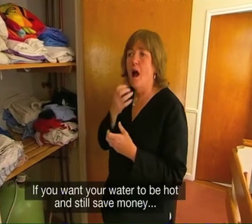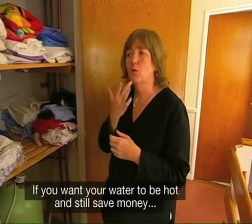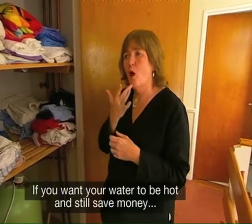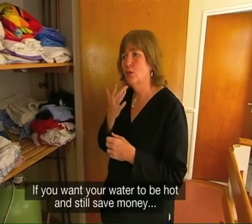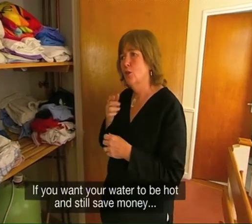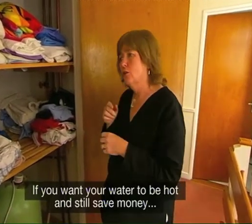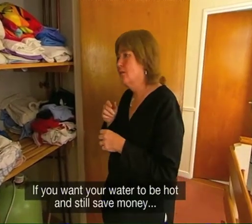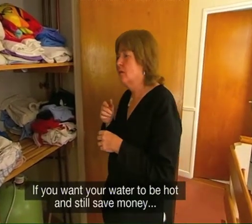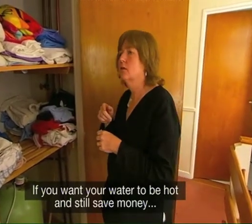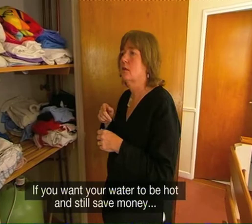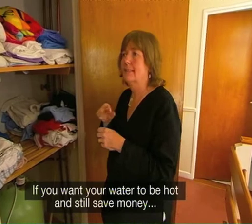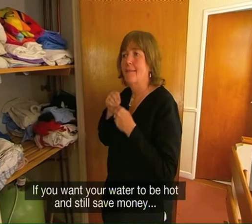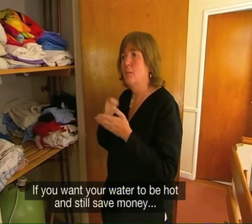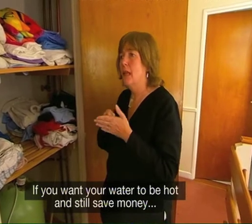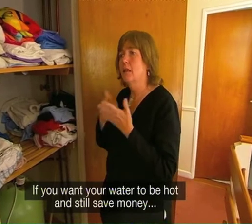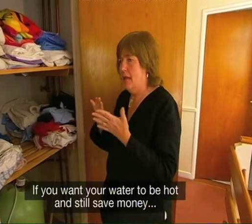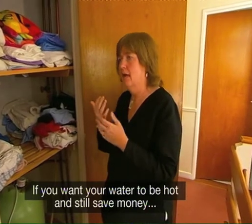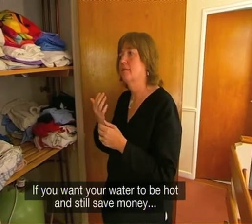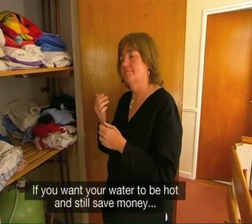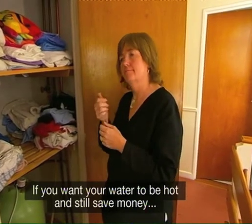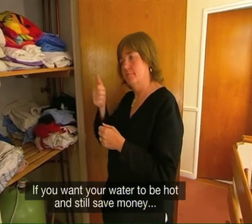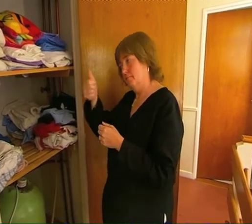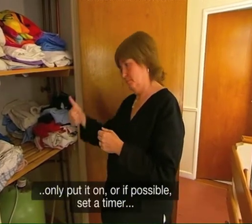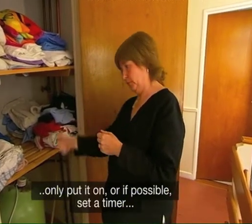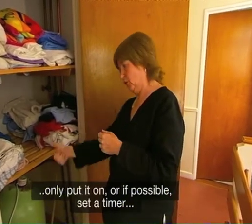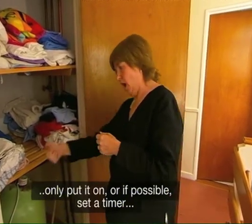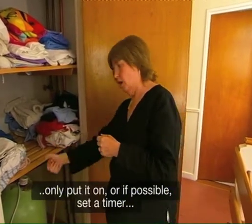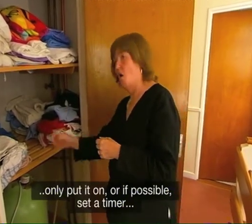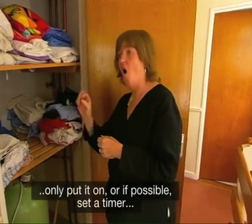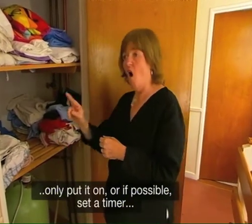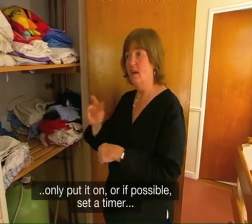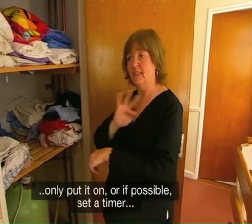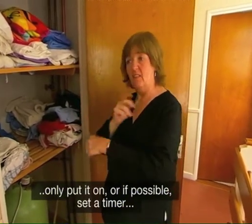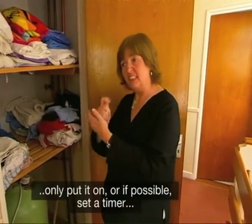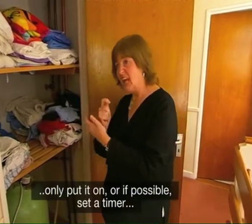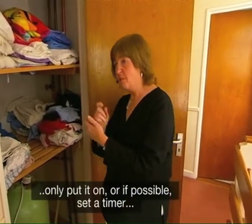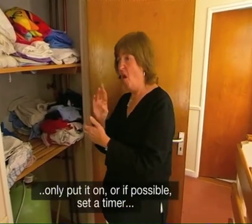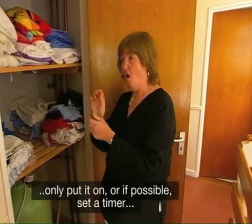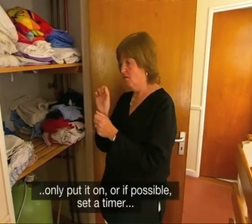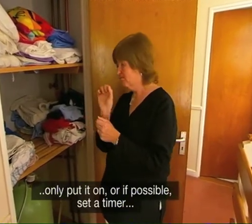If you want your water to be hot and still save money, only put it on, or if possible, set a